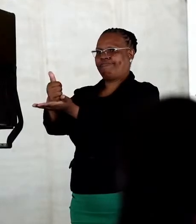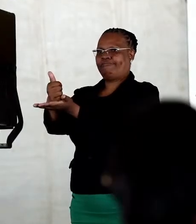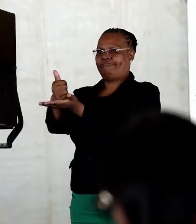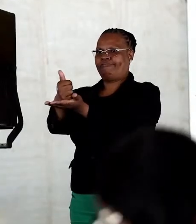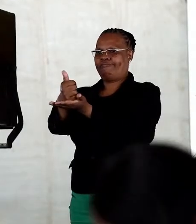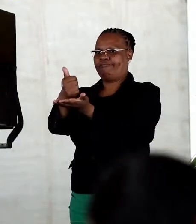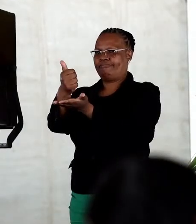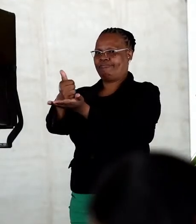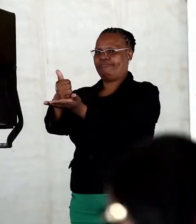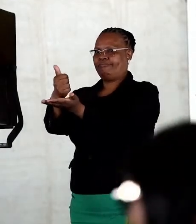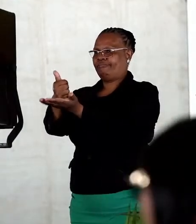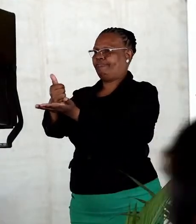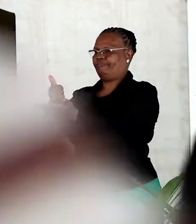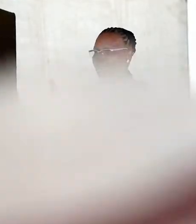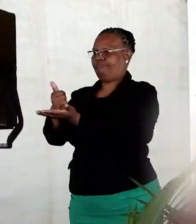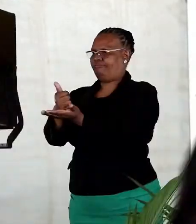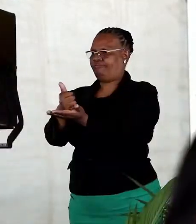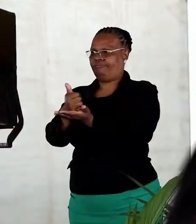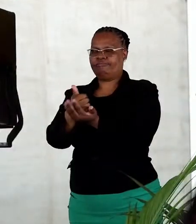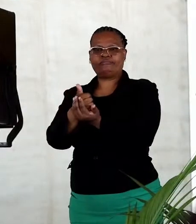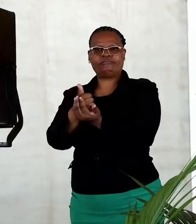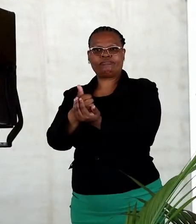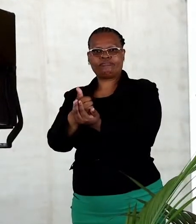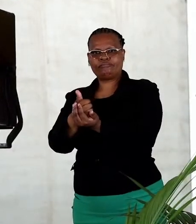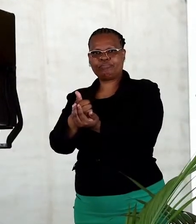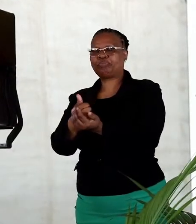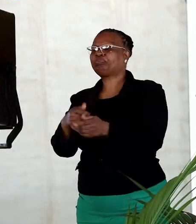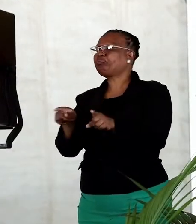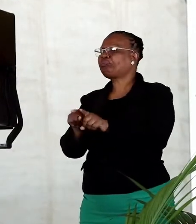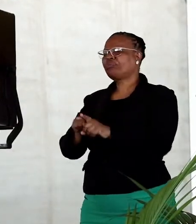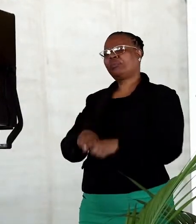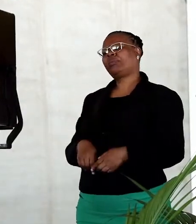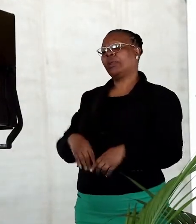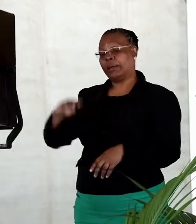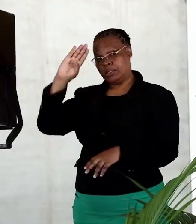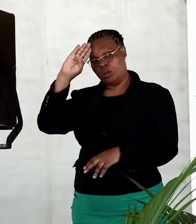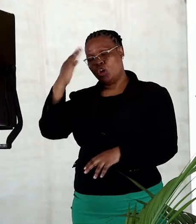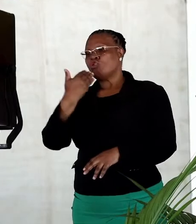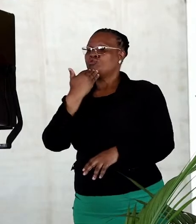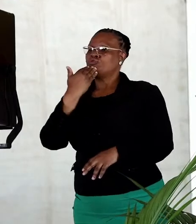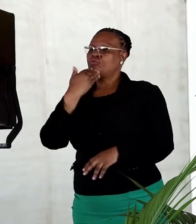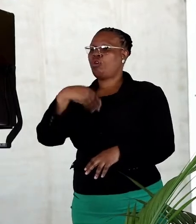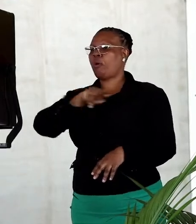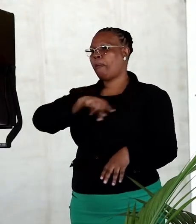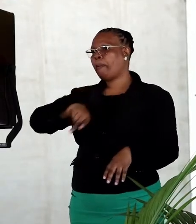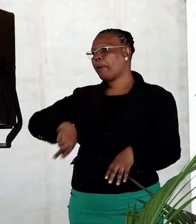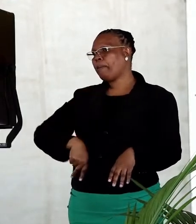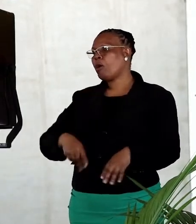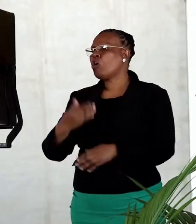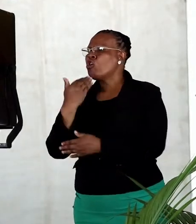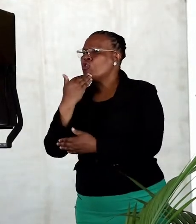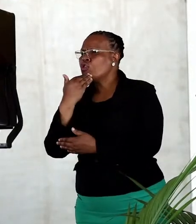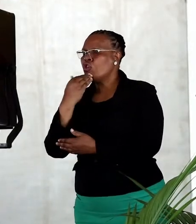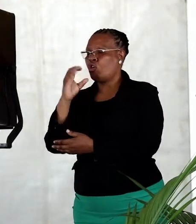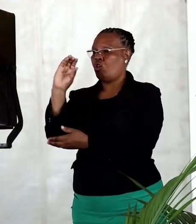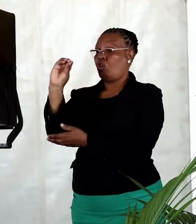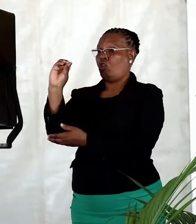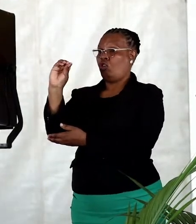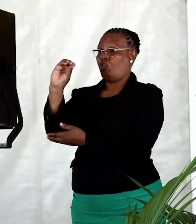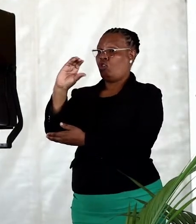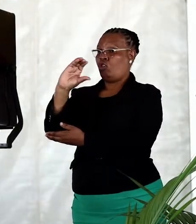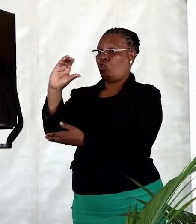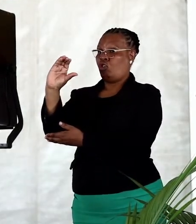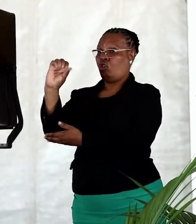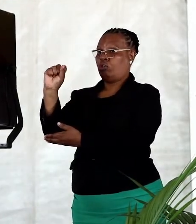ke ndibulise kupremier honorable premier utata uOscar Lubabalo Mabuyane